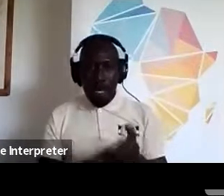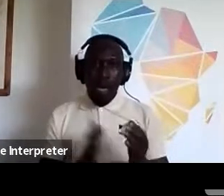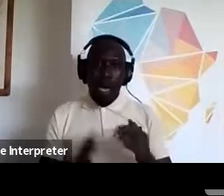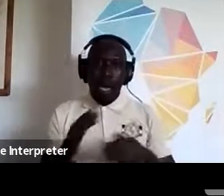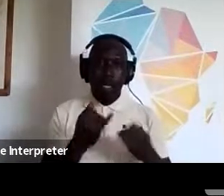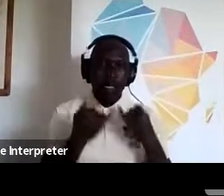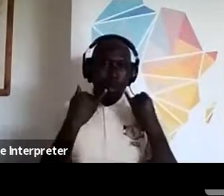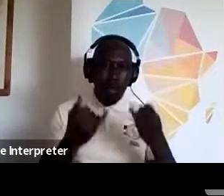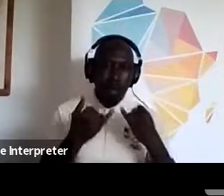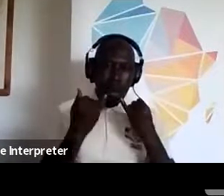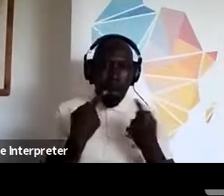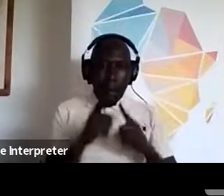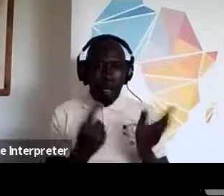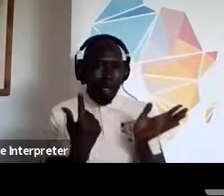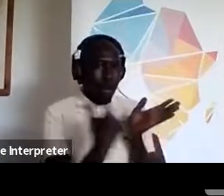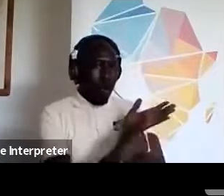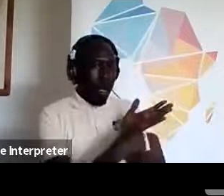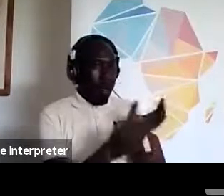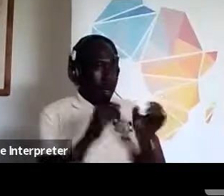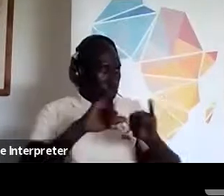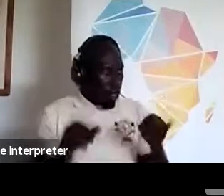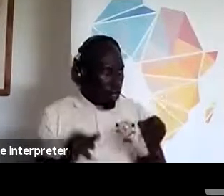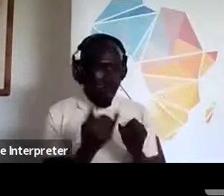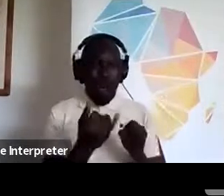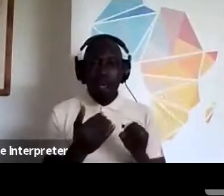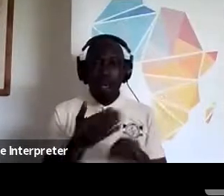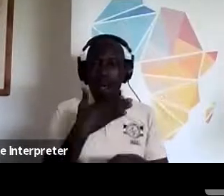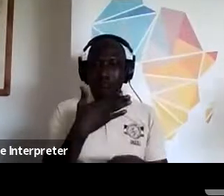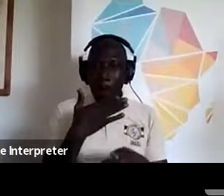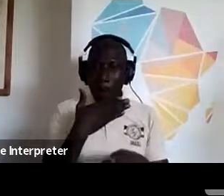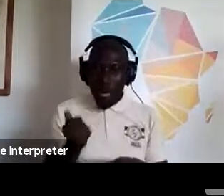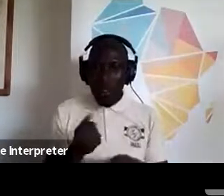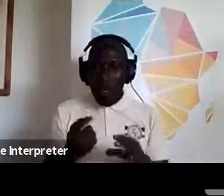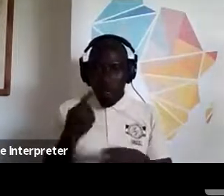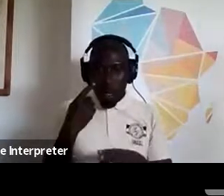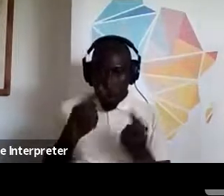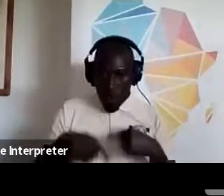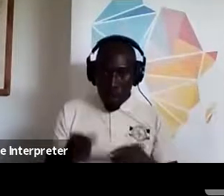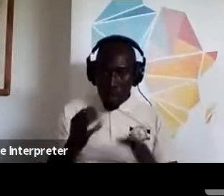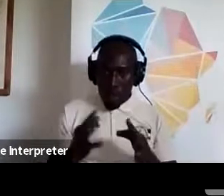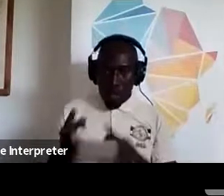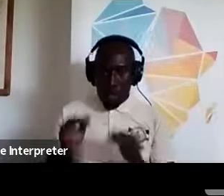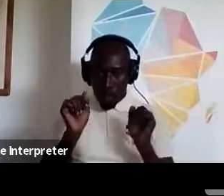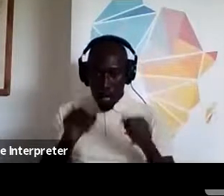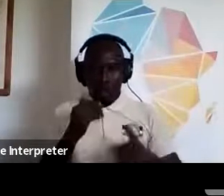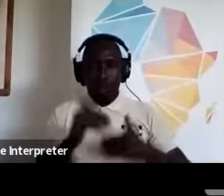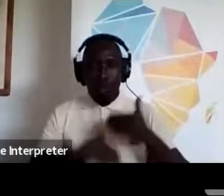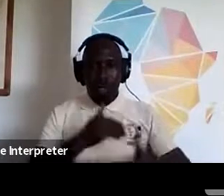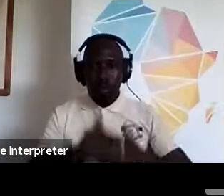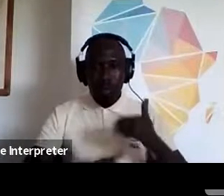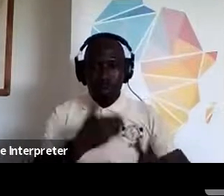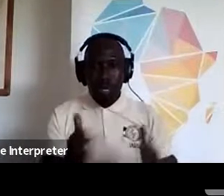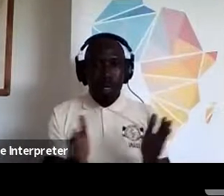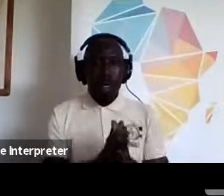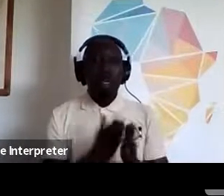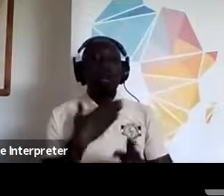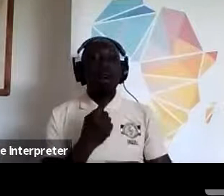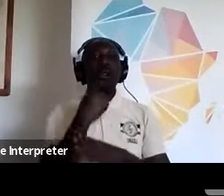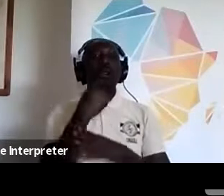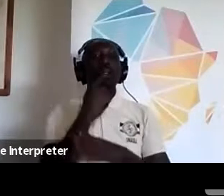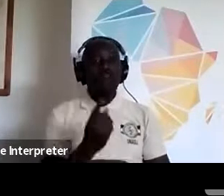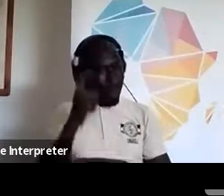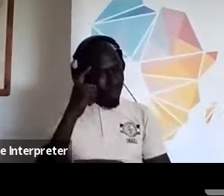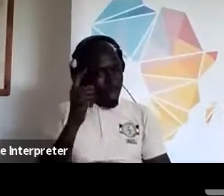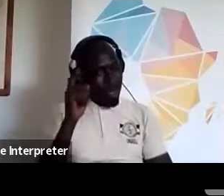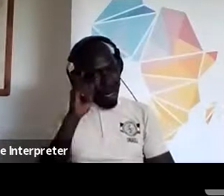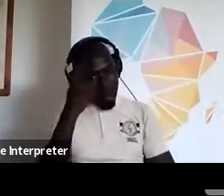information. But Uganda is trying its level best, and everything has to move progressively. And I want to say that I think